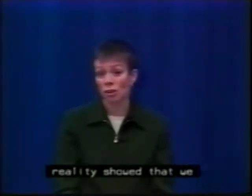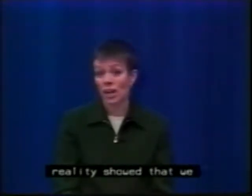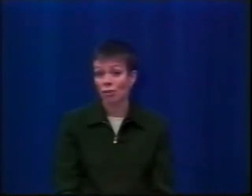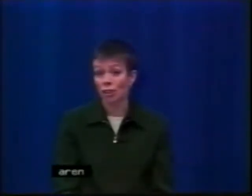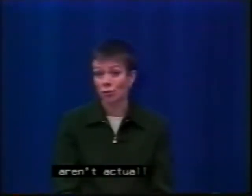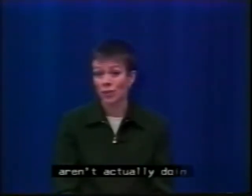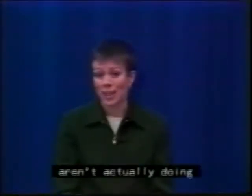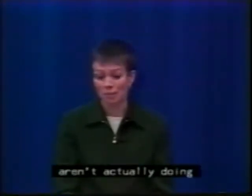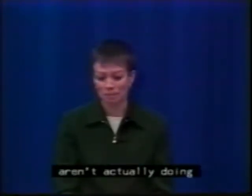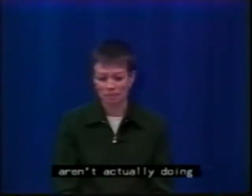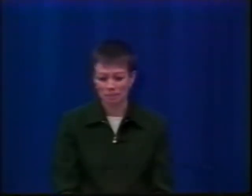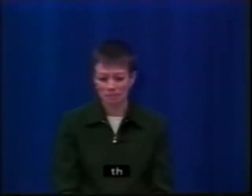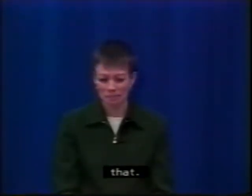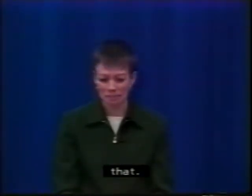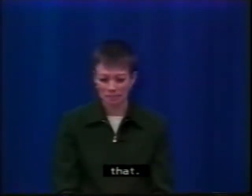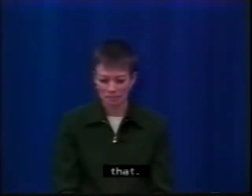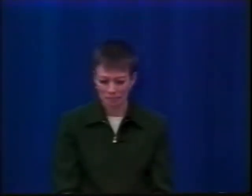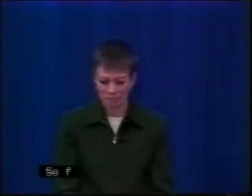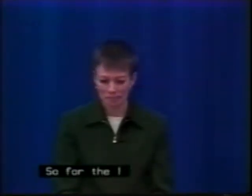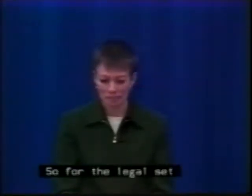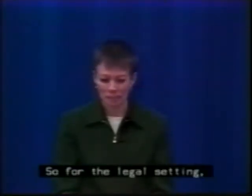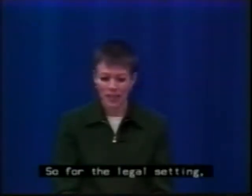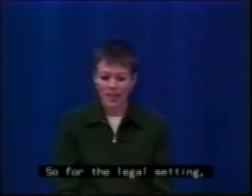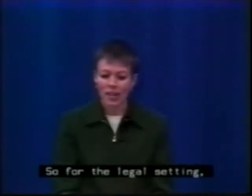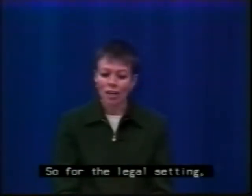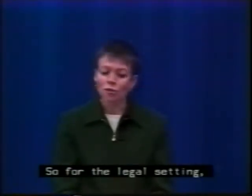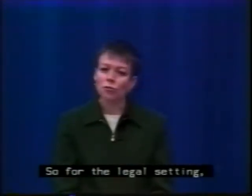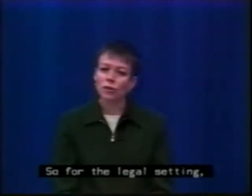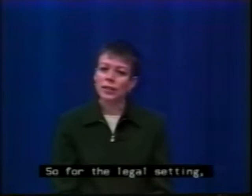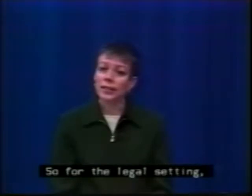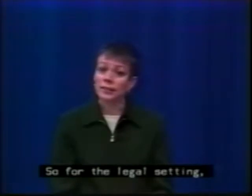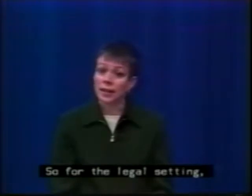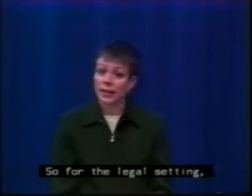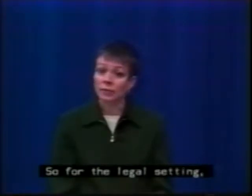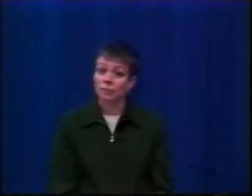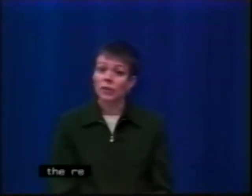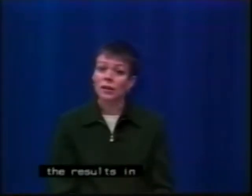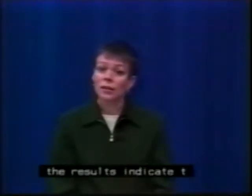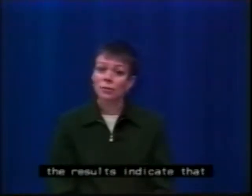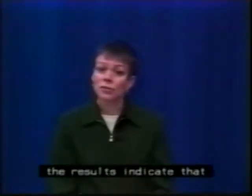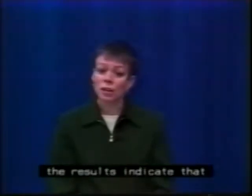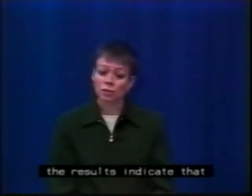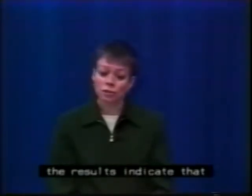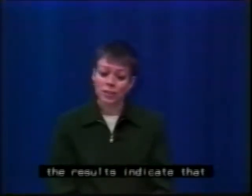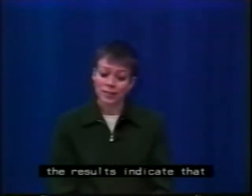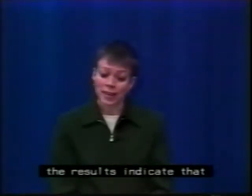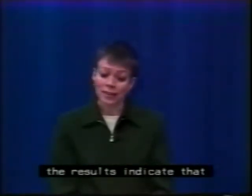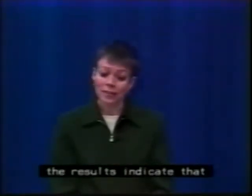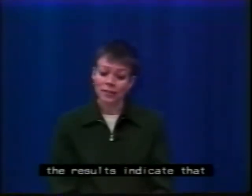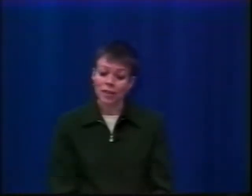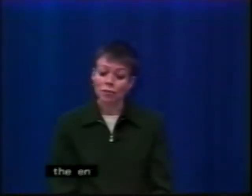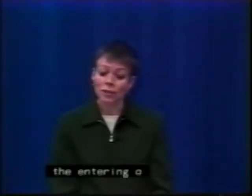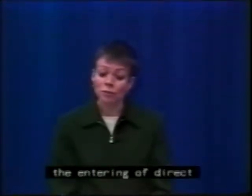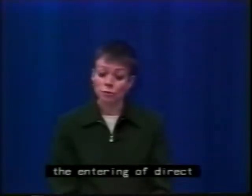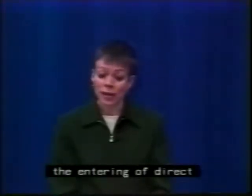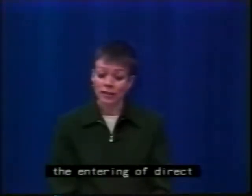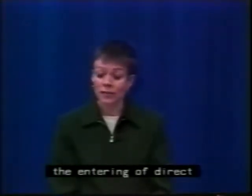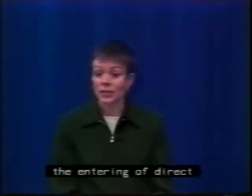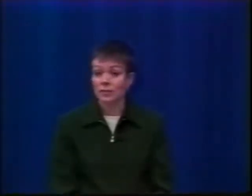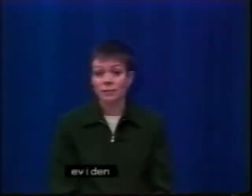aren't actually doing that. So for the legal setting, The results indicate that the entering of direct evidence